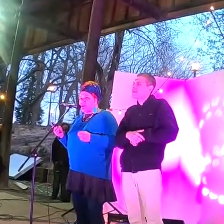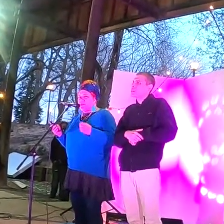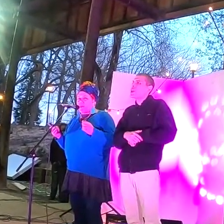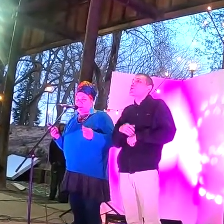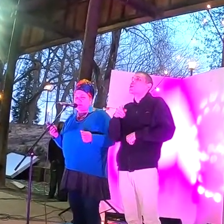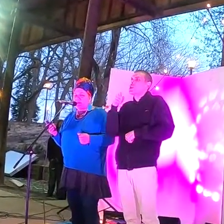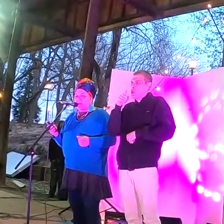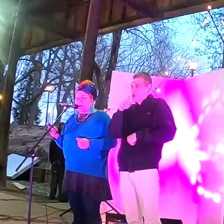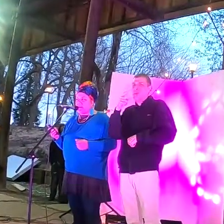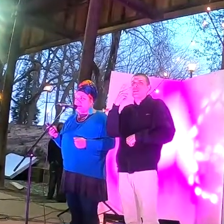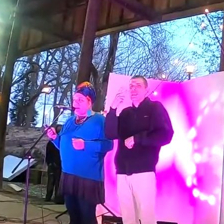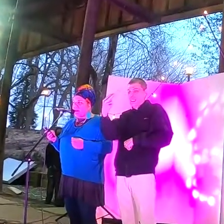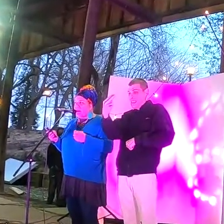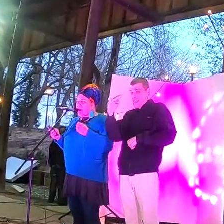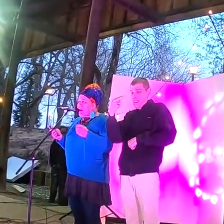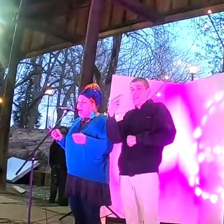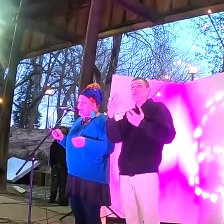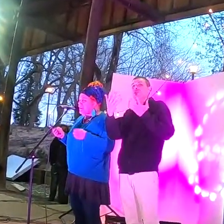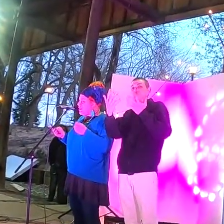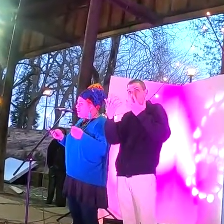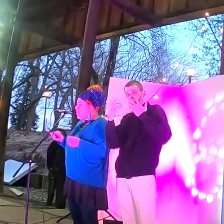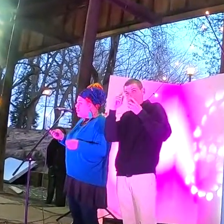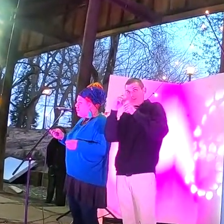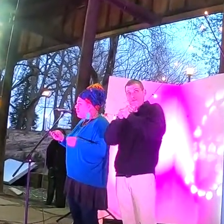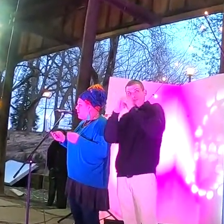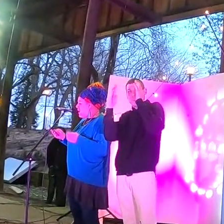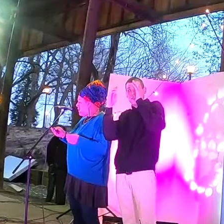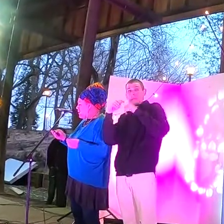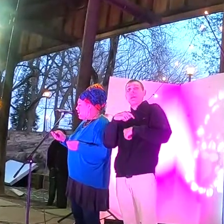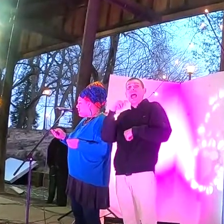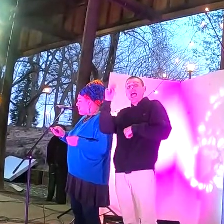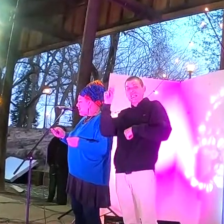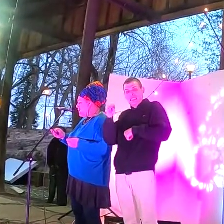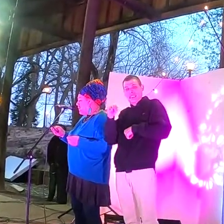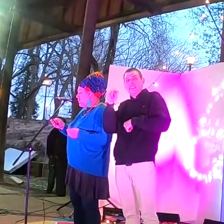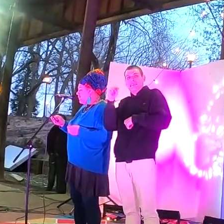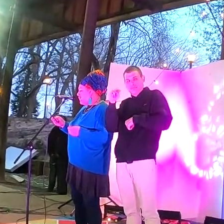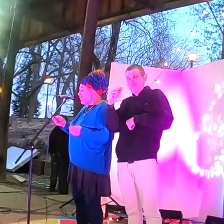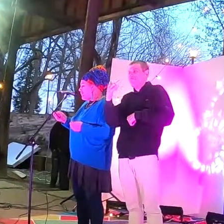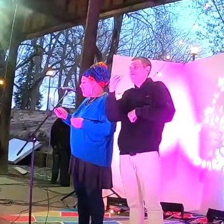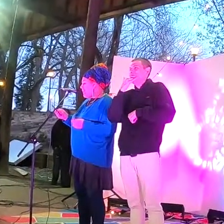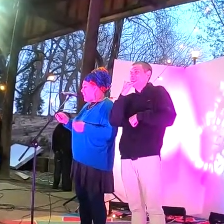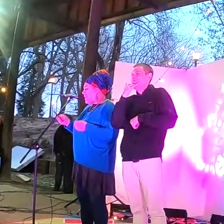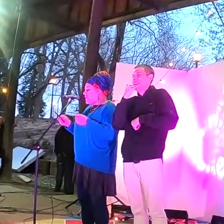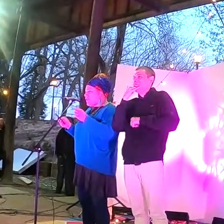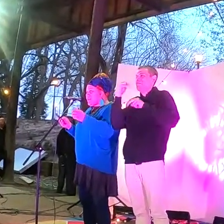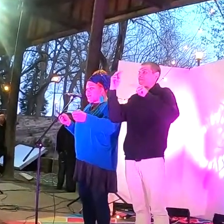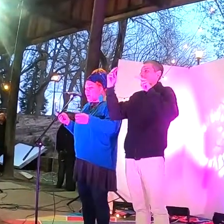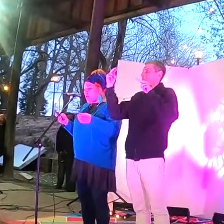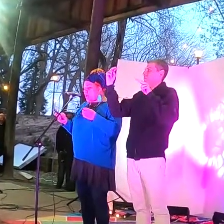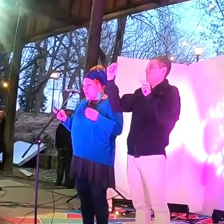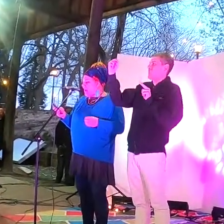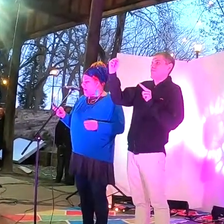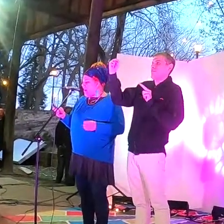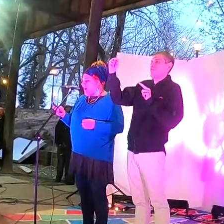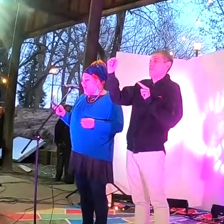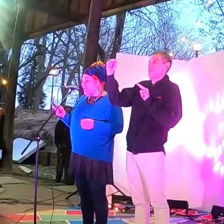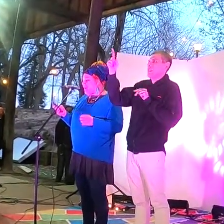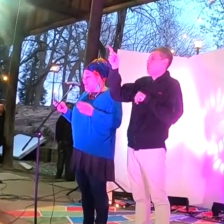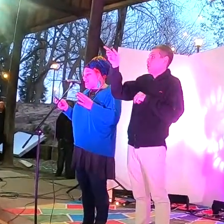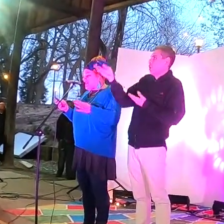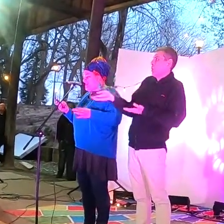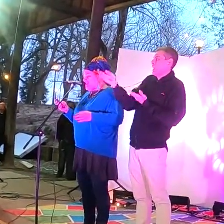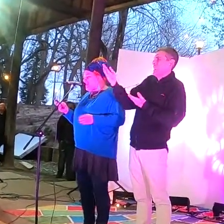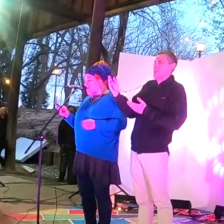me what you want to be. I see in you what we ought not to be. She is whole, I am